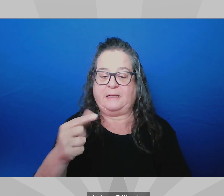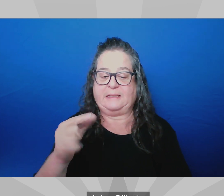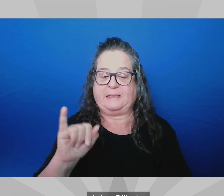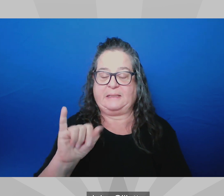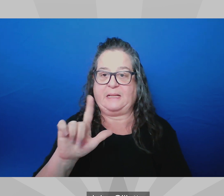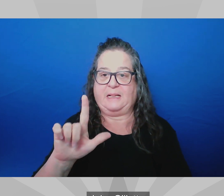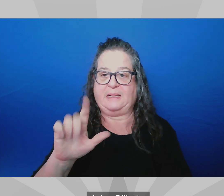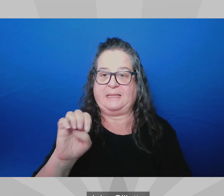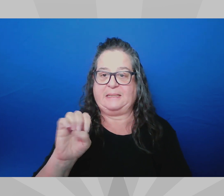John Gillette.